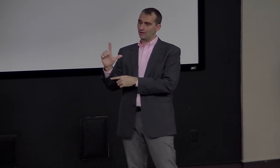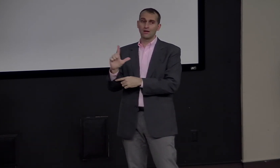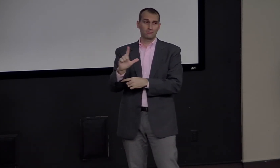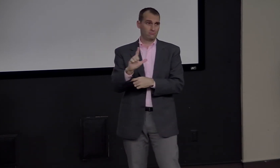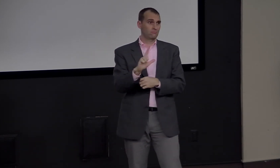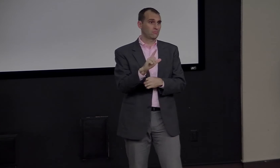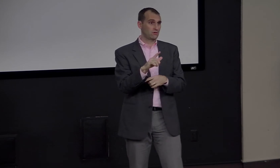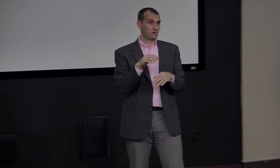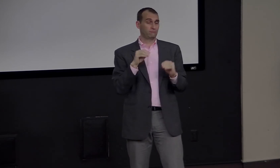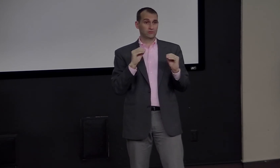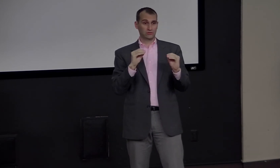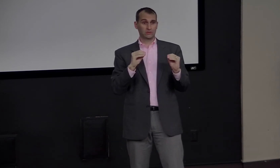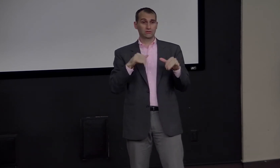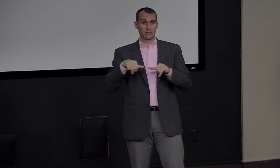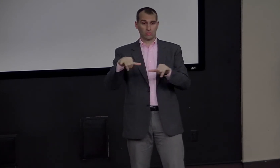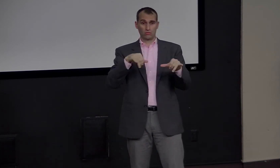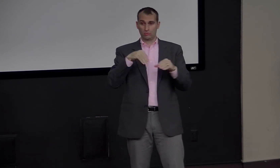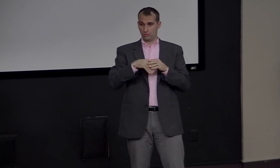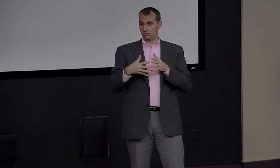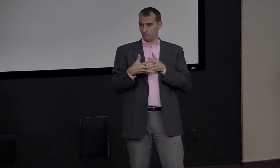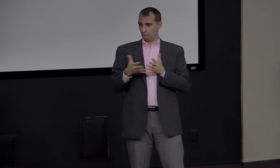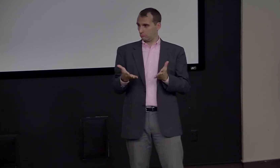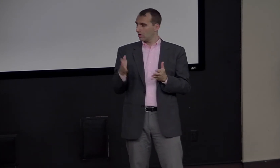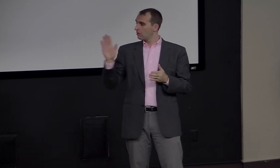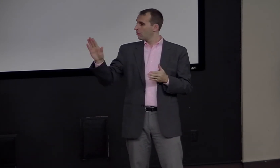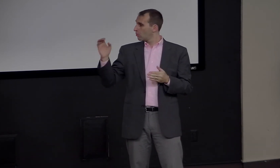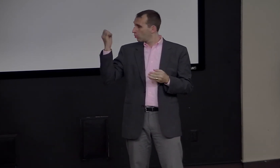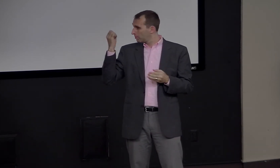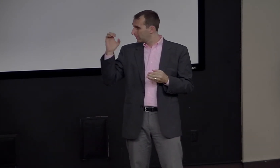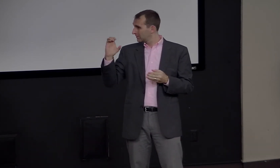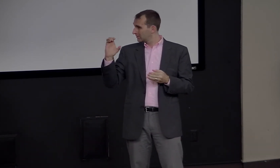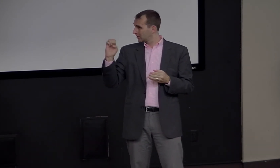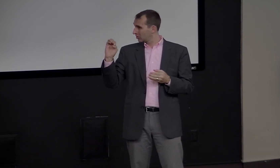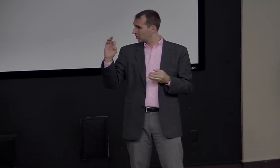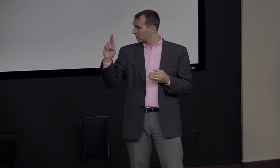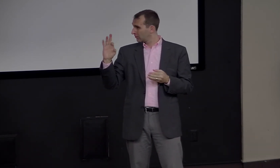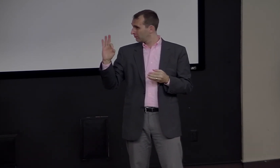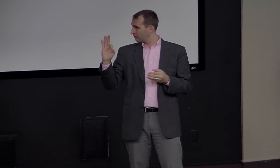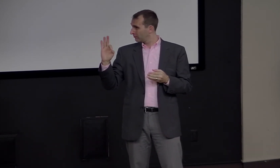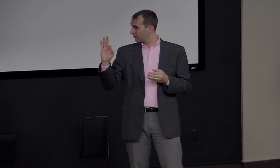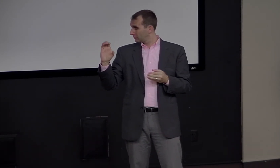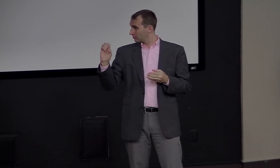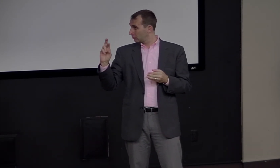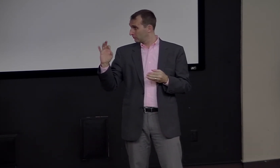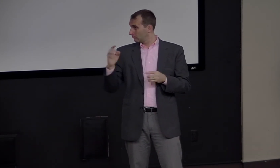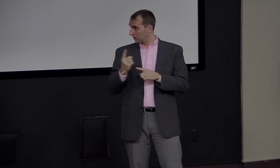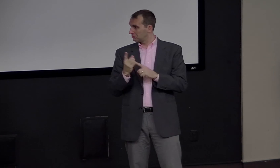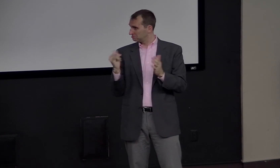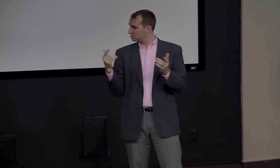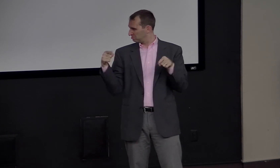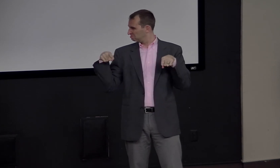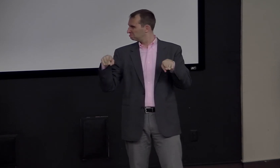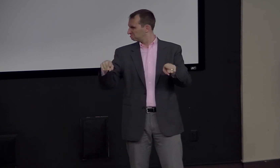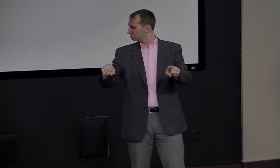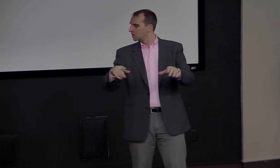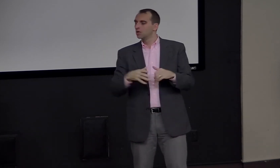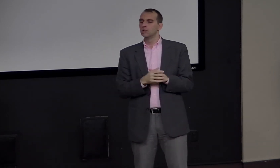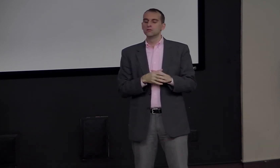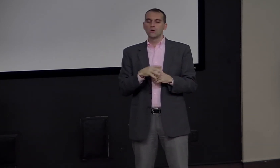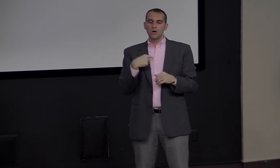the ACTFL, the teacher standards in America, and you have a different standard in Europe, right? But they're pretty similar